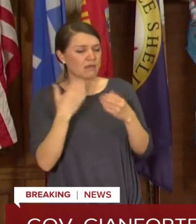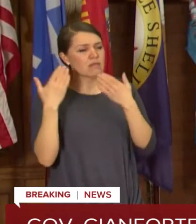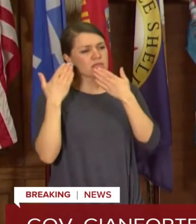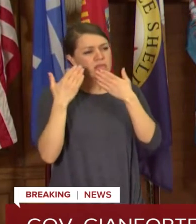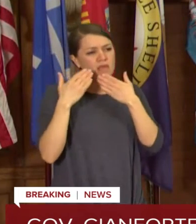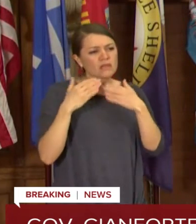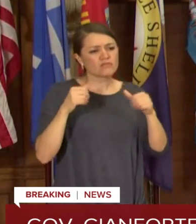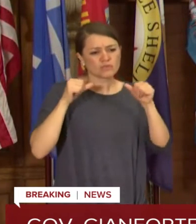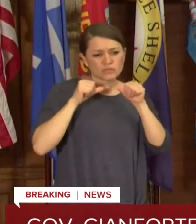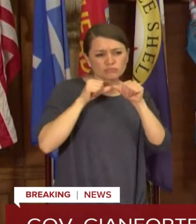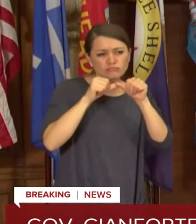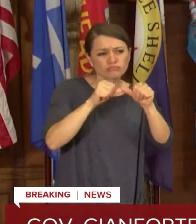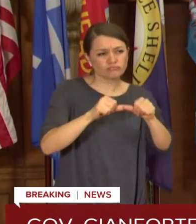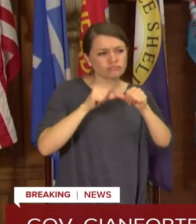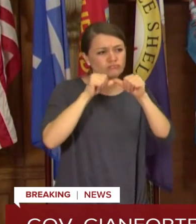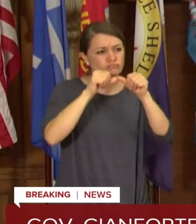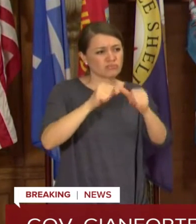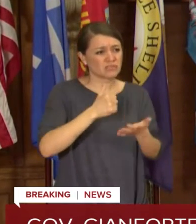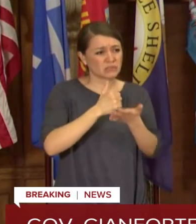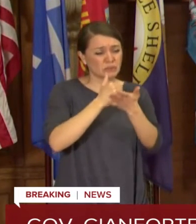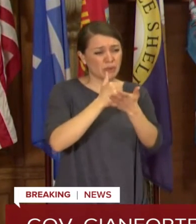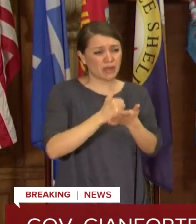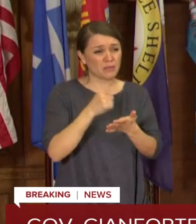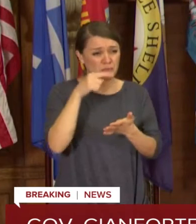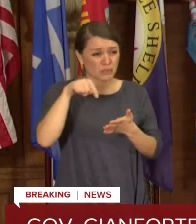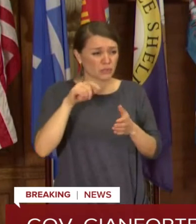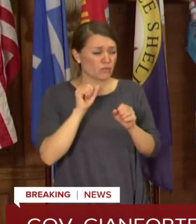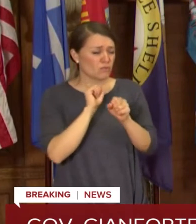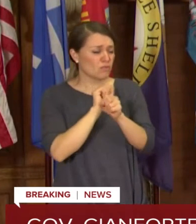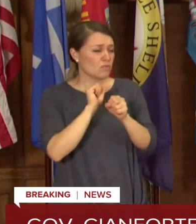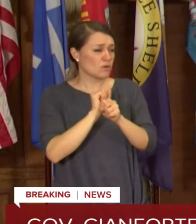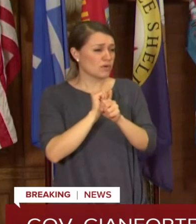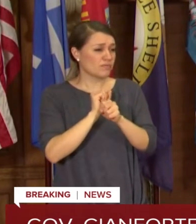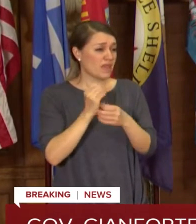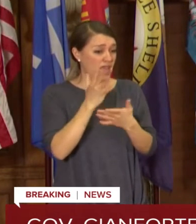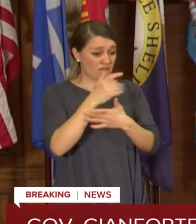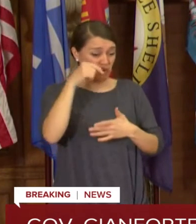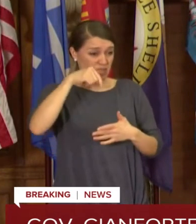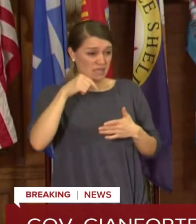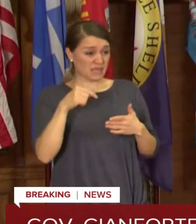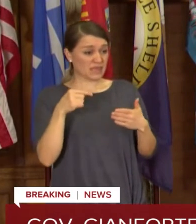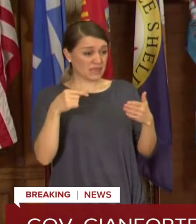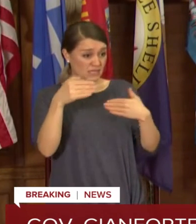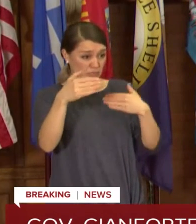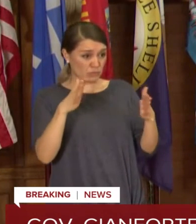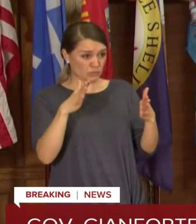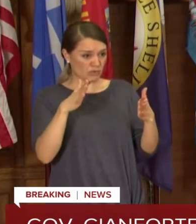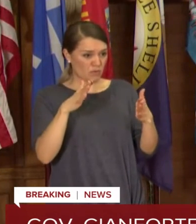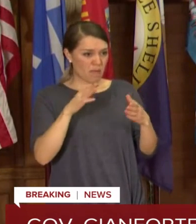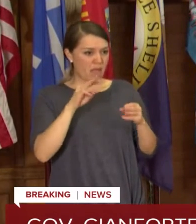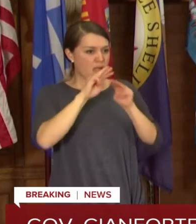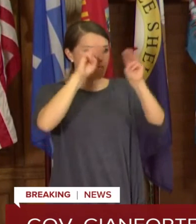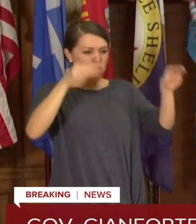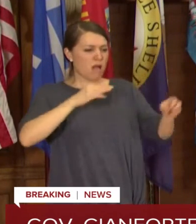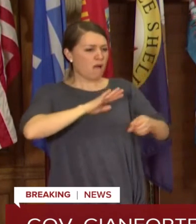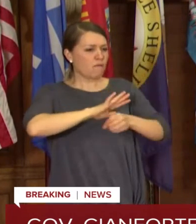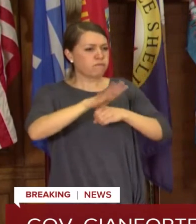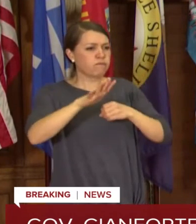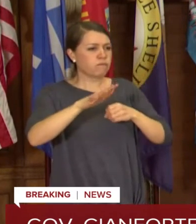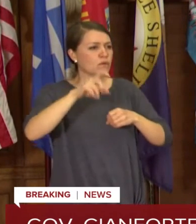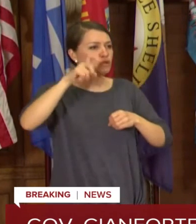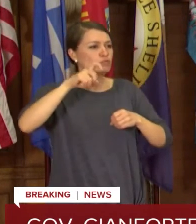continued dedication and for the work that you do. Everyone in this room and across Montana should give them